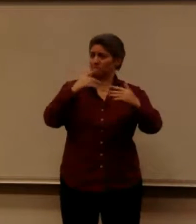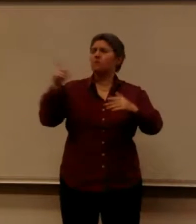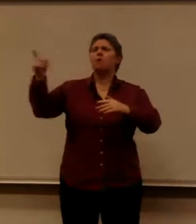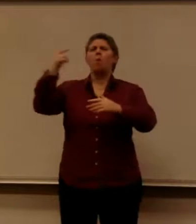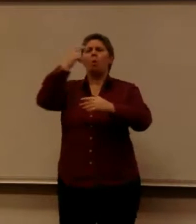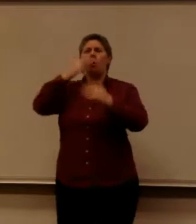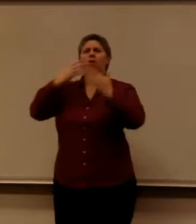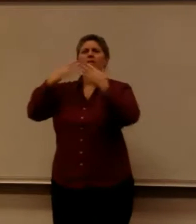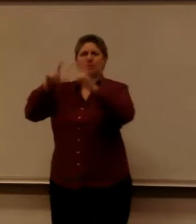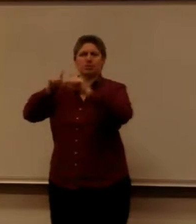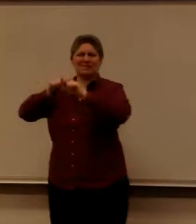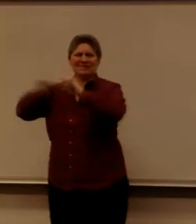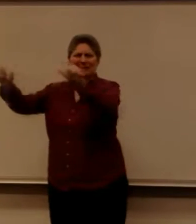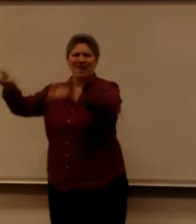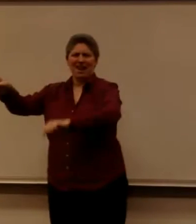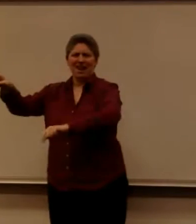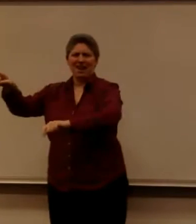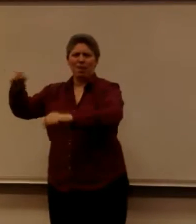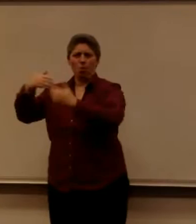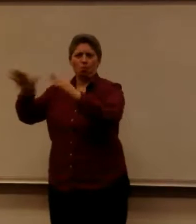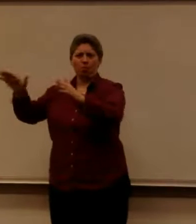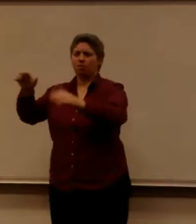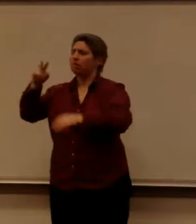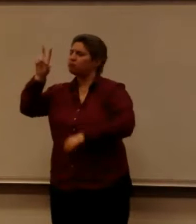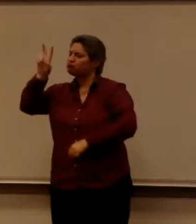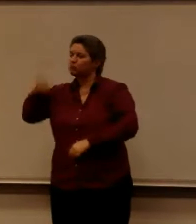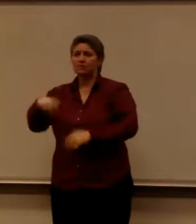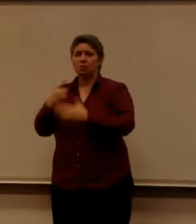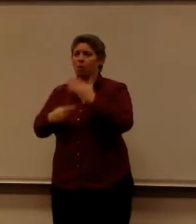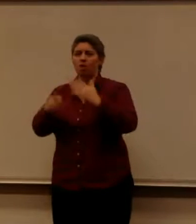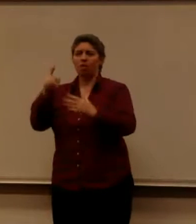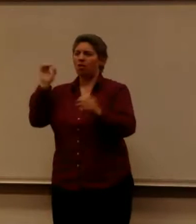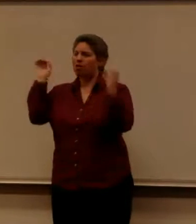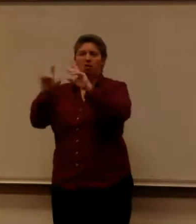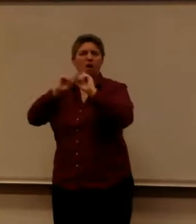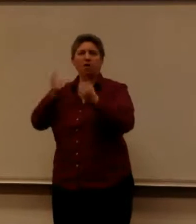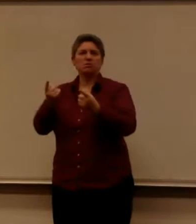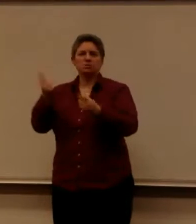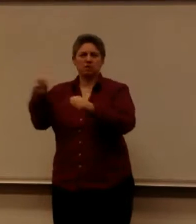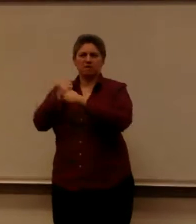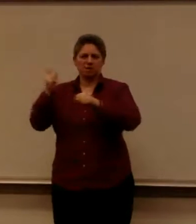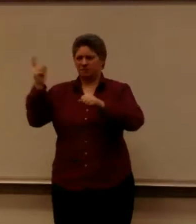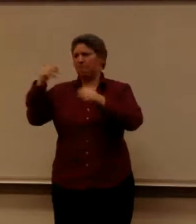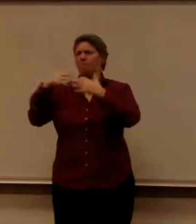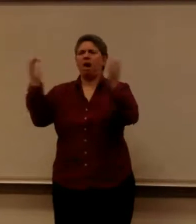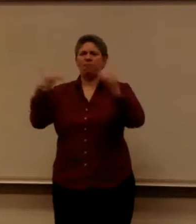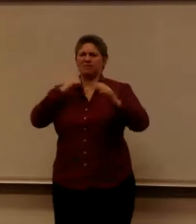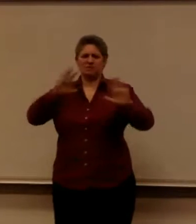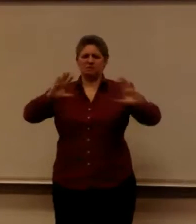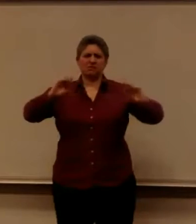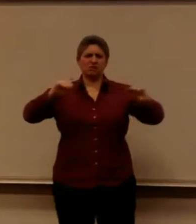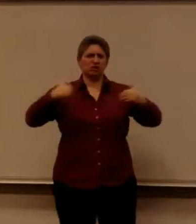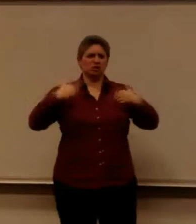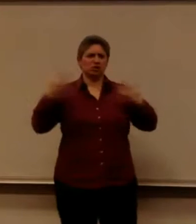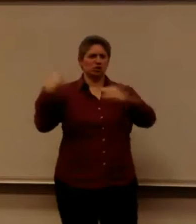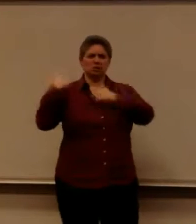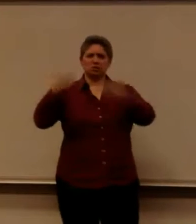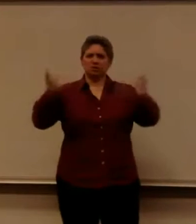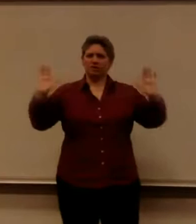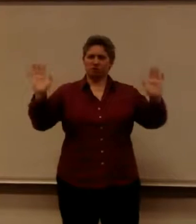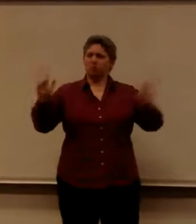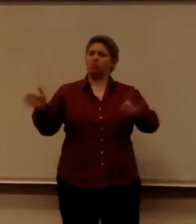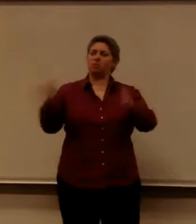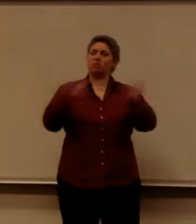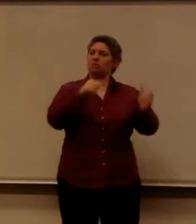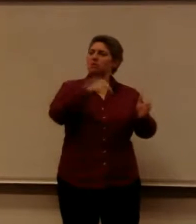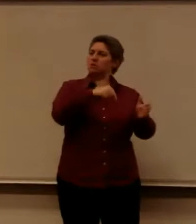I hope if you're not members that you will join the Facebook group. Obviously, the old bill page is still there. You can't post comments anymore